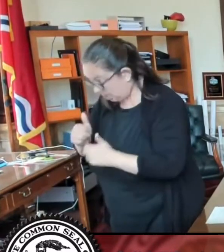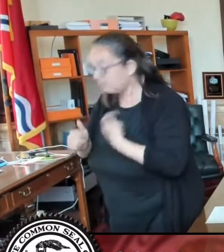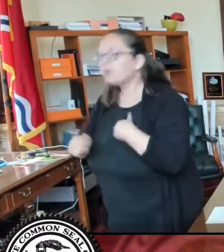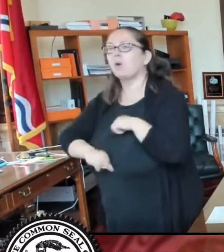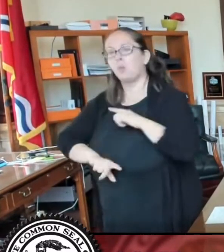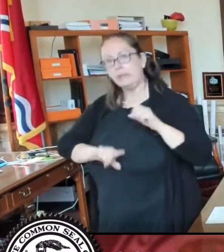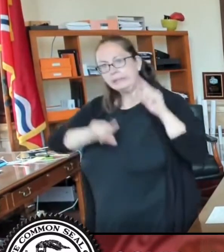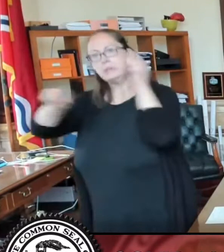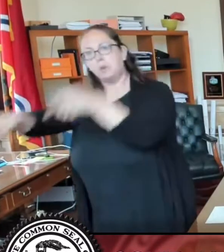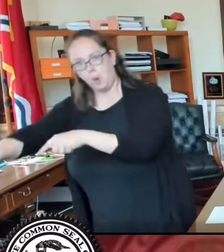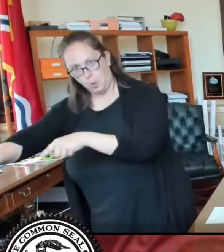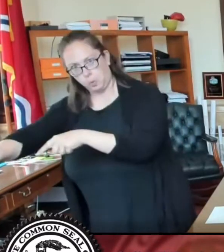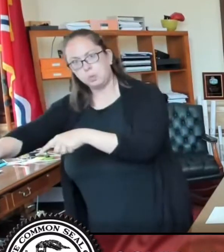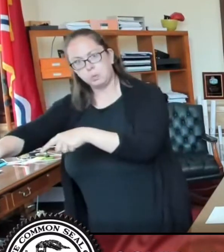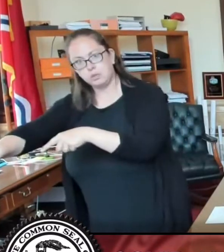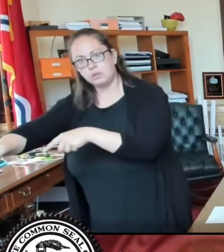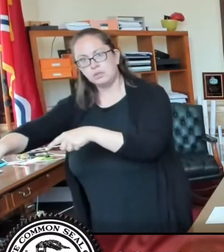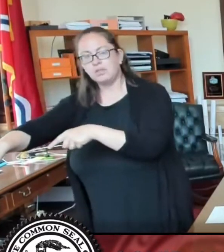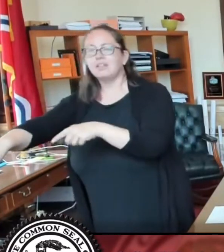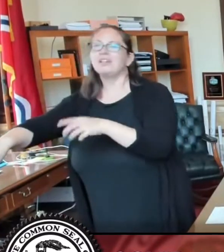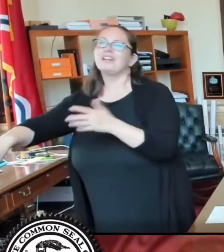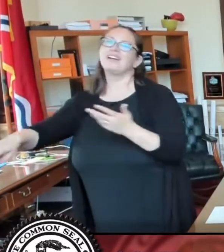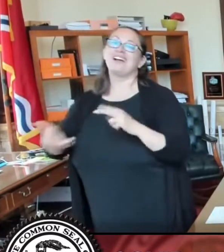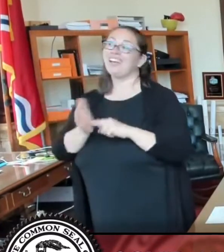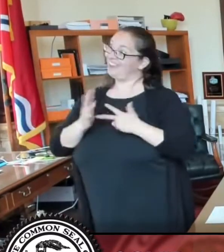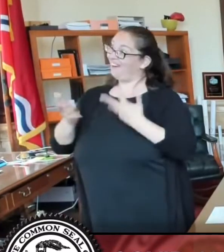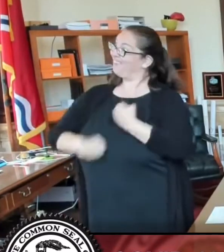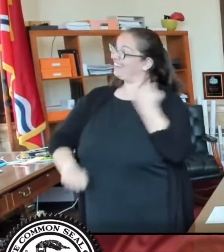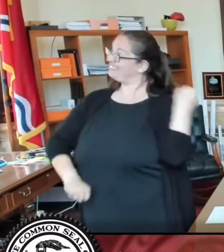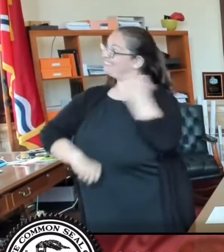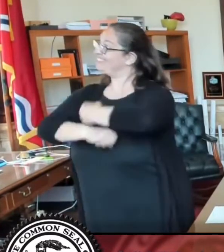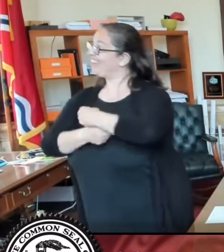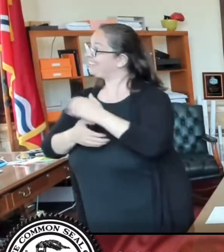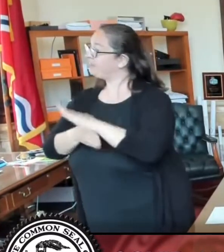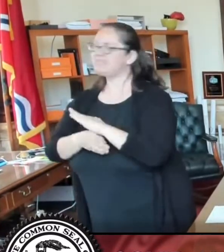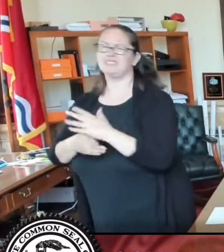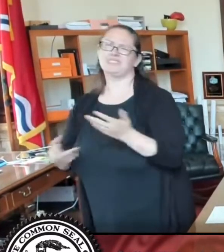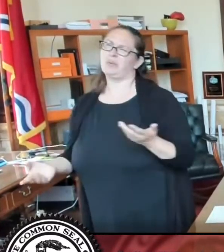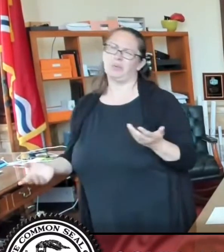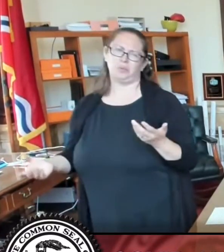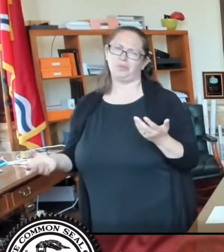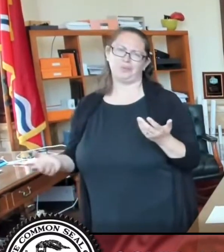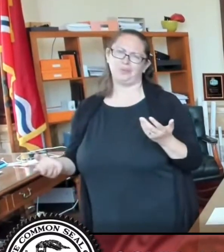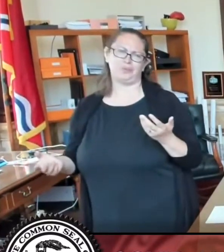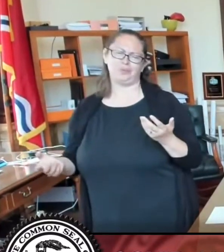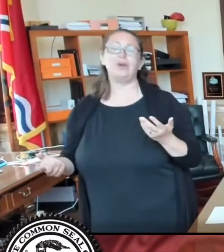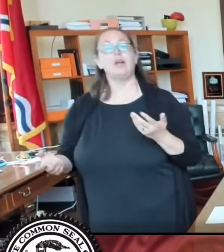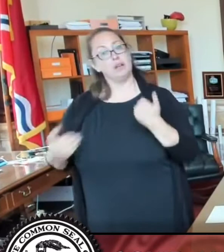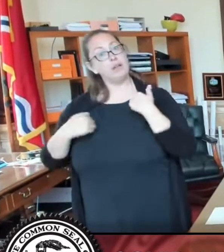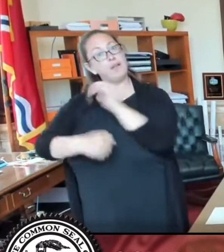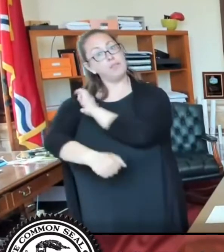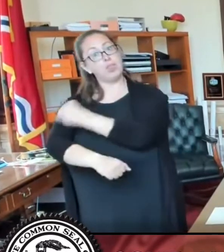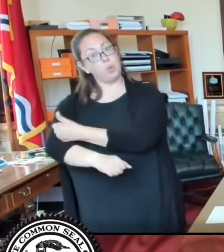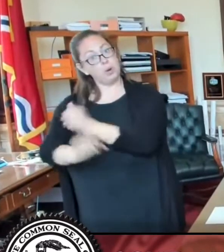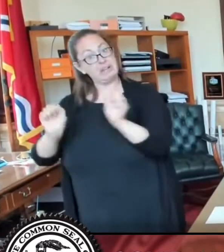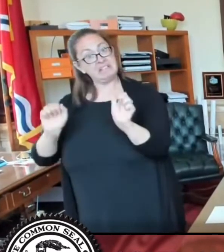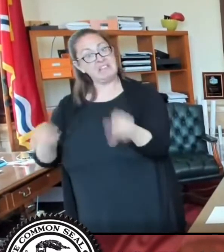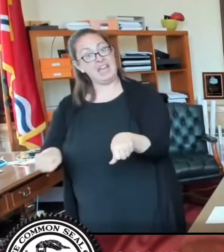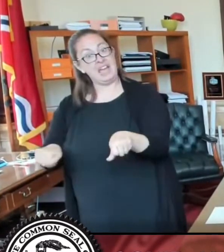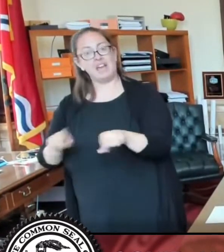visit. And we're not interested in shutting businesses down. We do have that authority, but